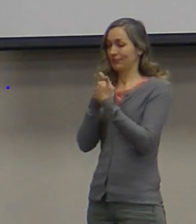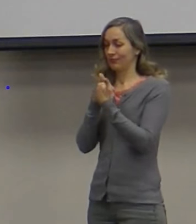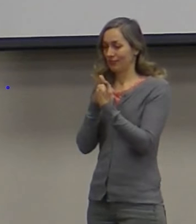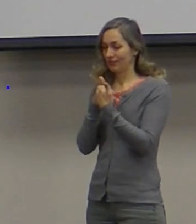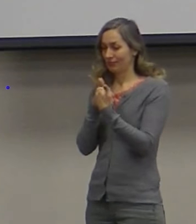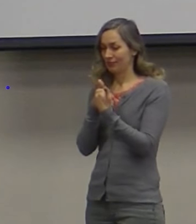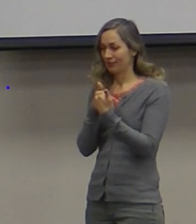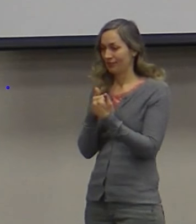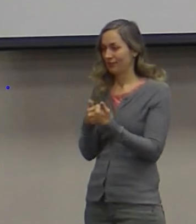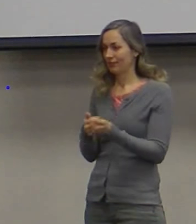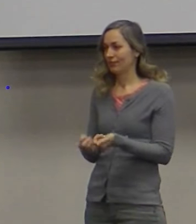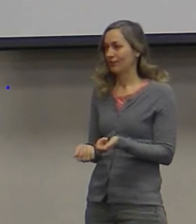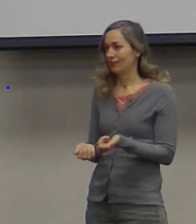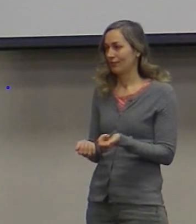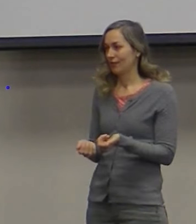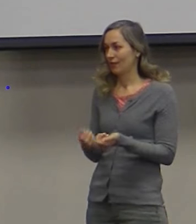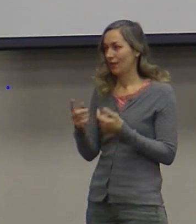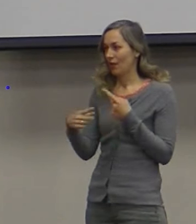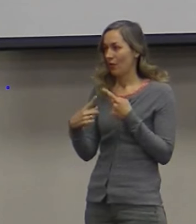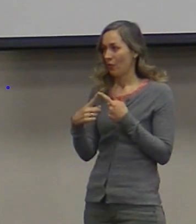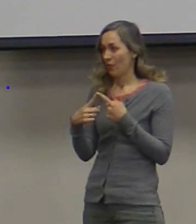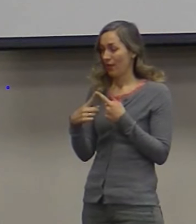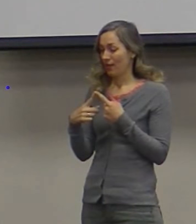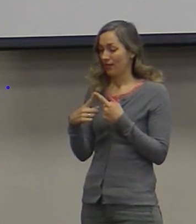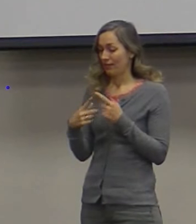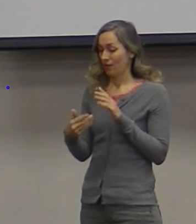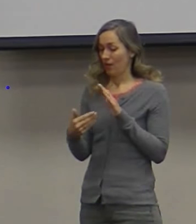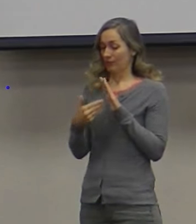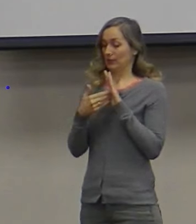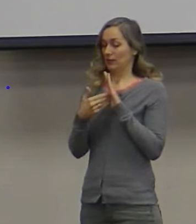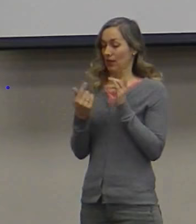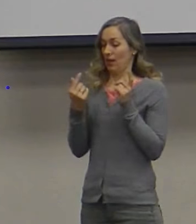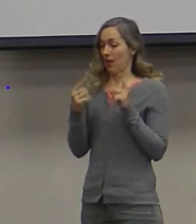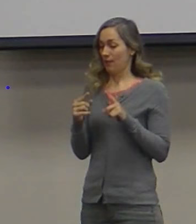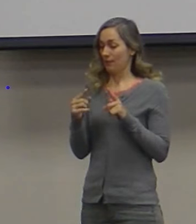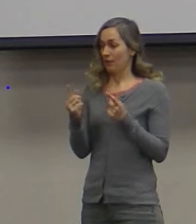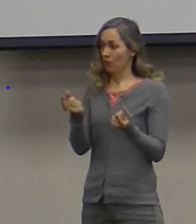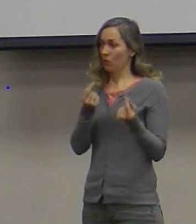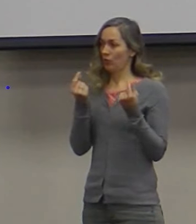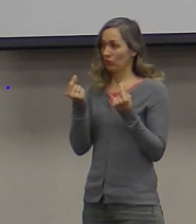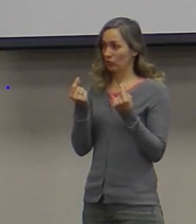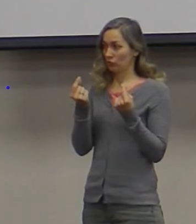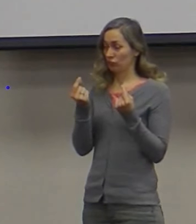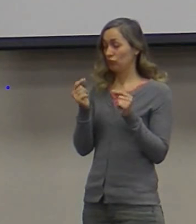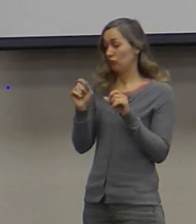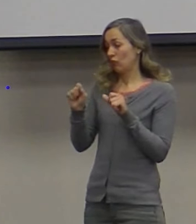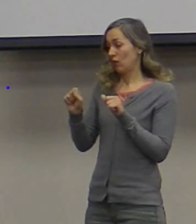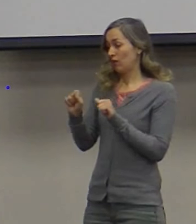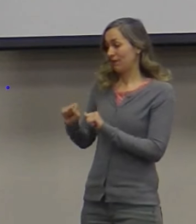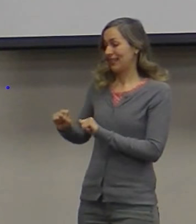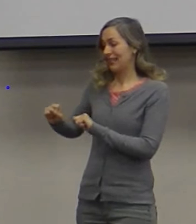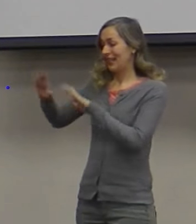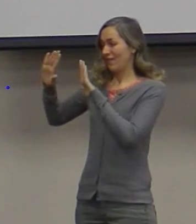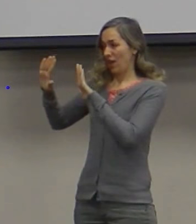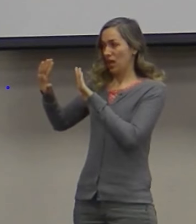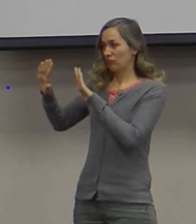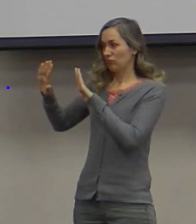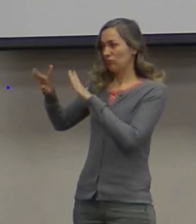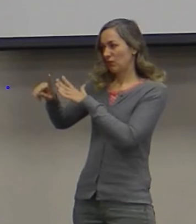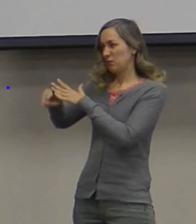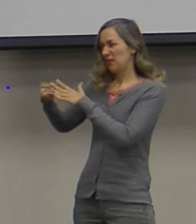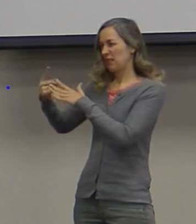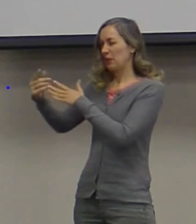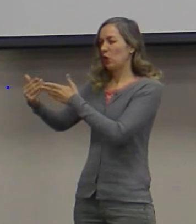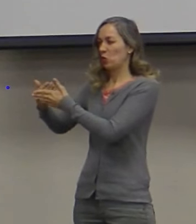In life, you have two choices when opposition comes your way. You can either eventually give up and start something else, or you can keep going and